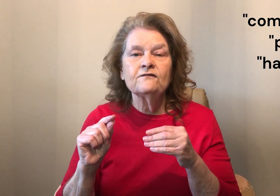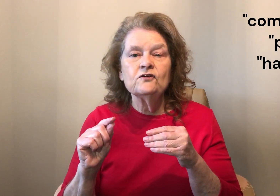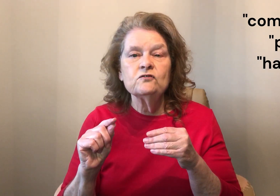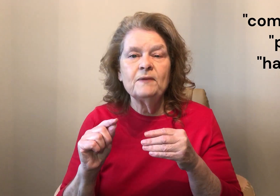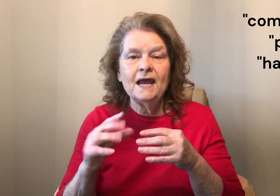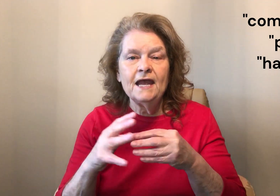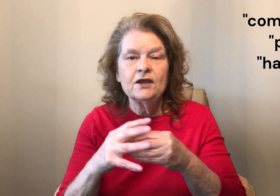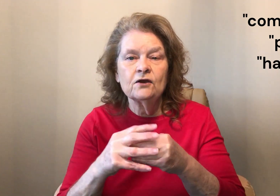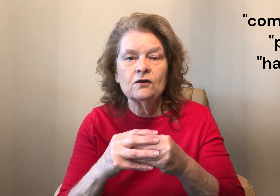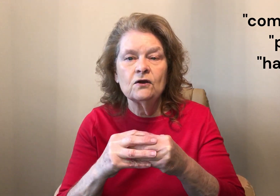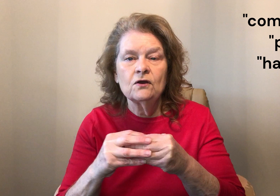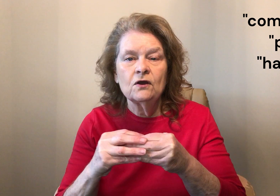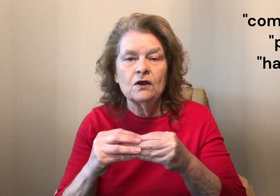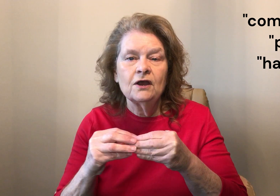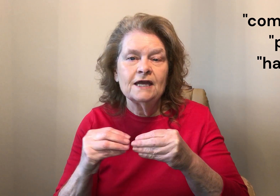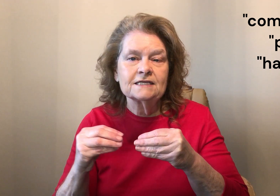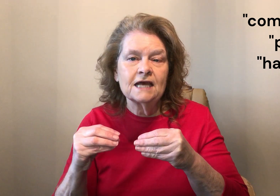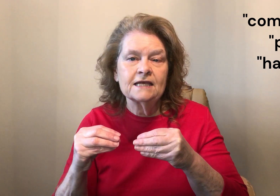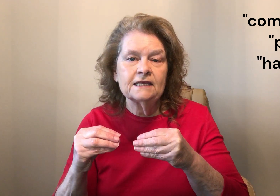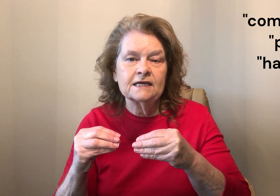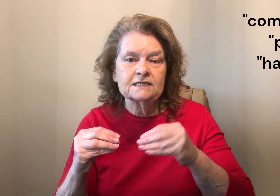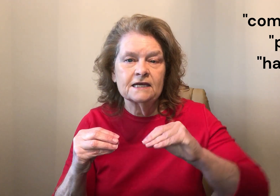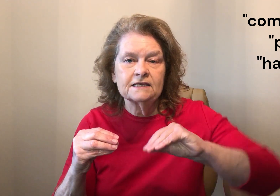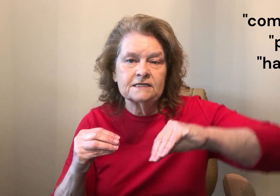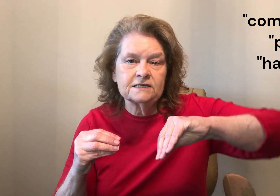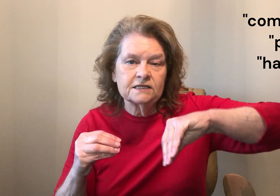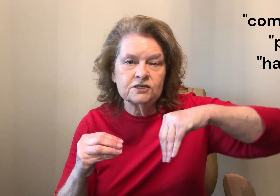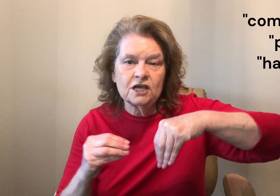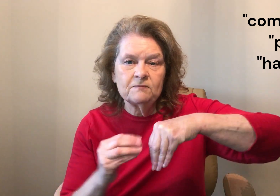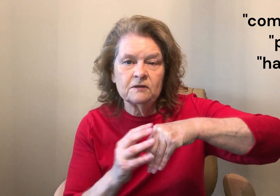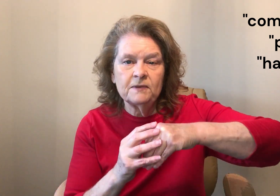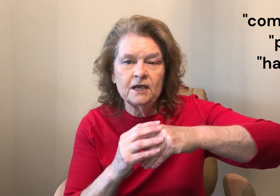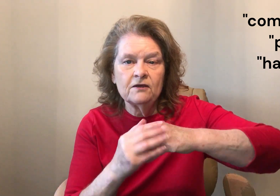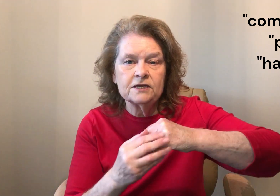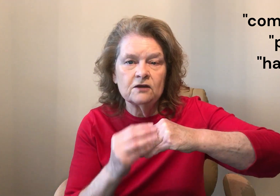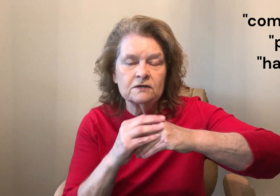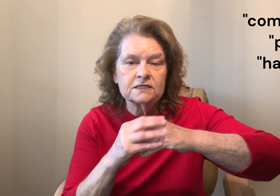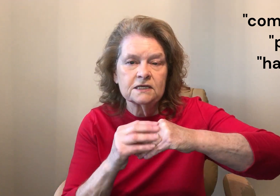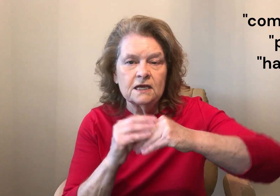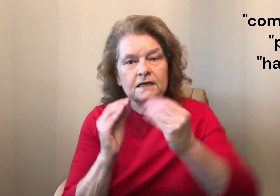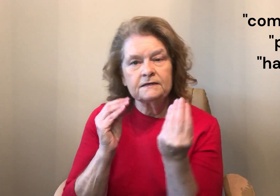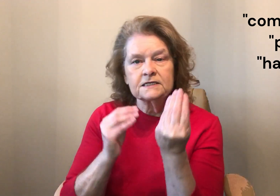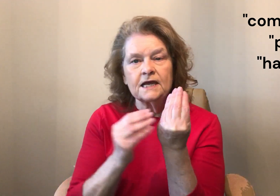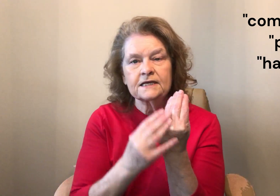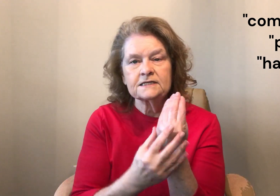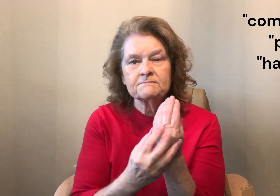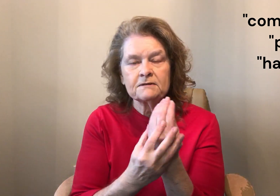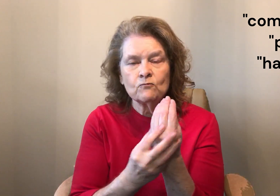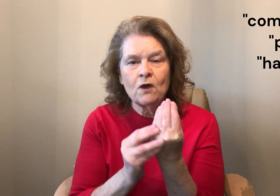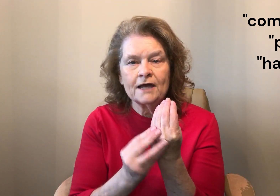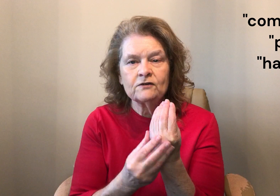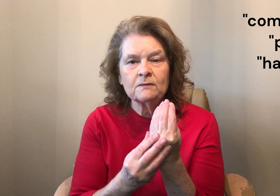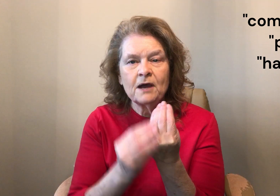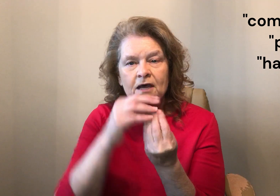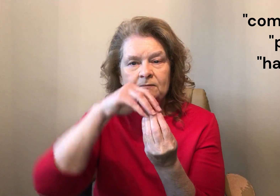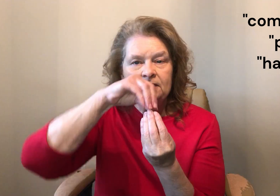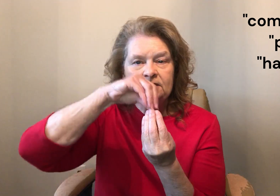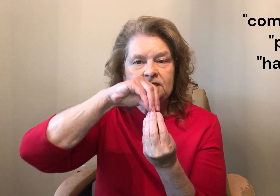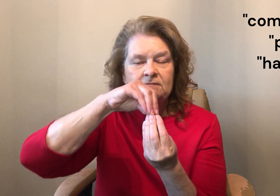fruit pear is like this. Like this is the shape of the pear. You know, it's like it's wider at the bottom and the stem's up